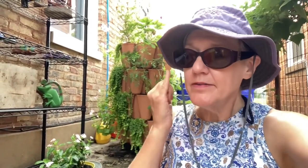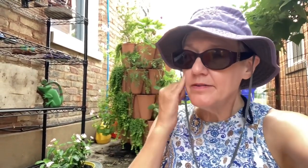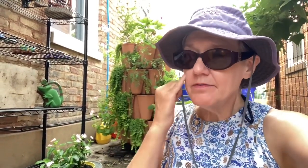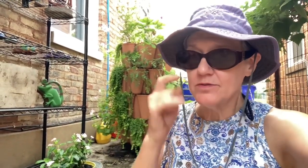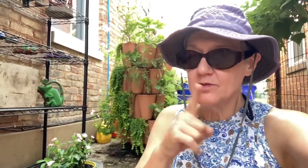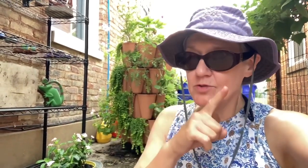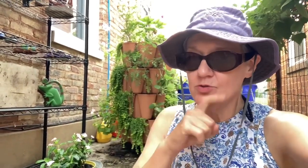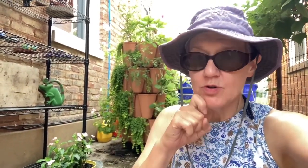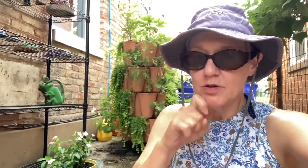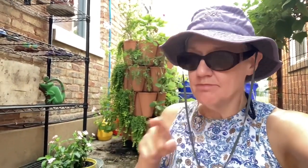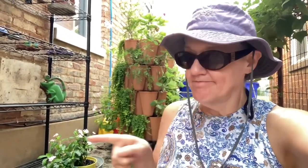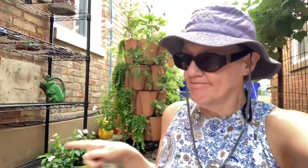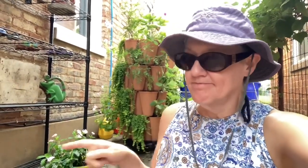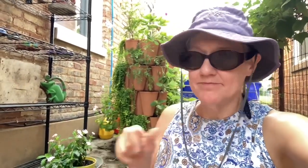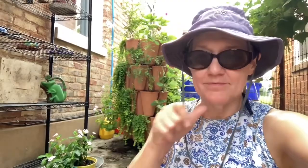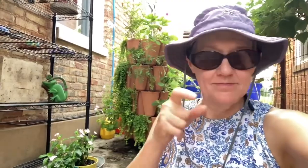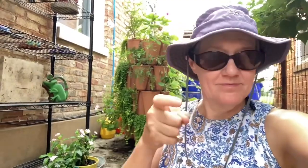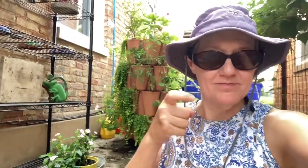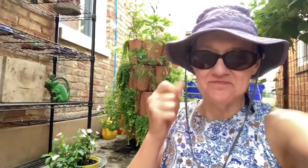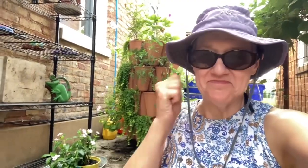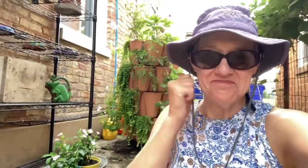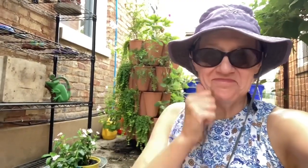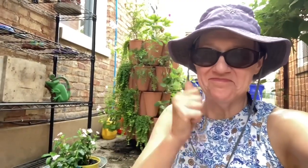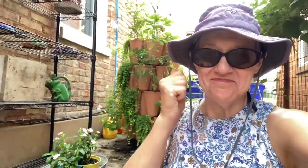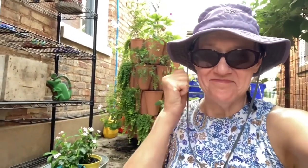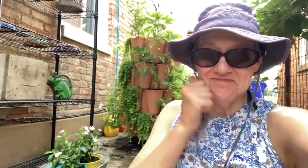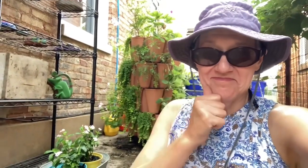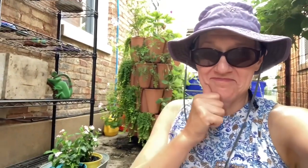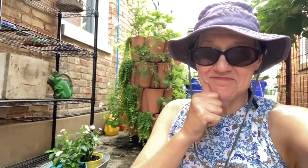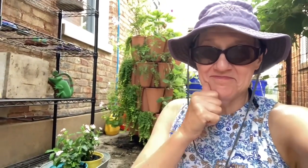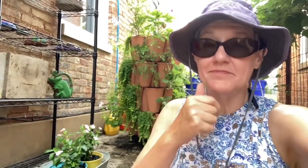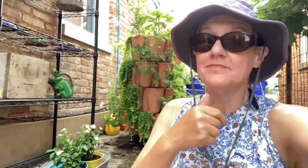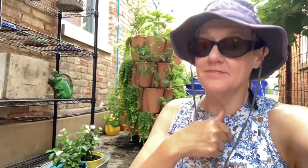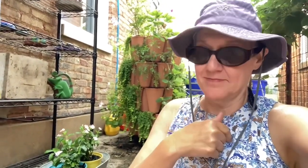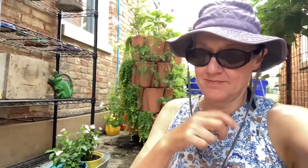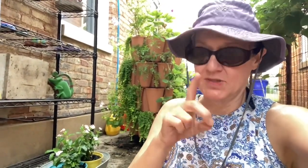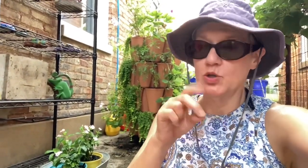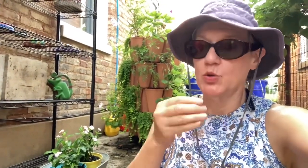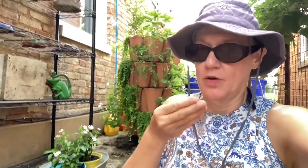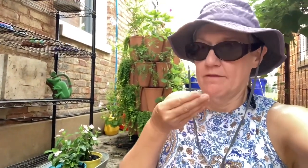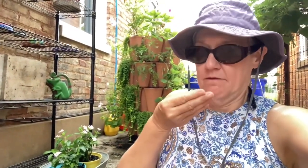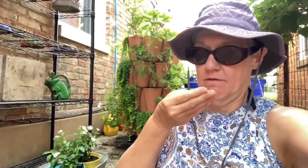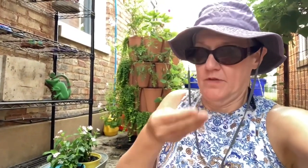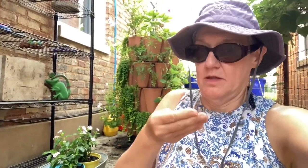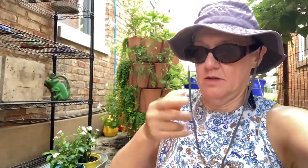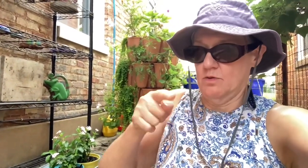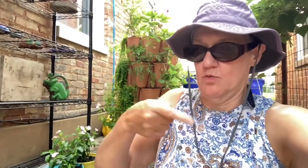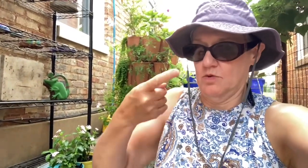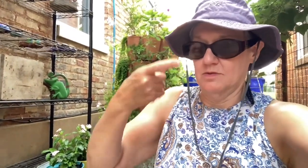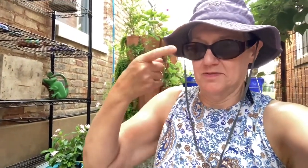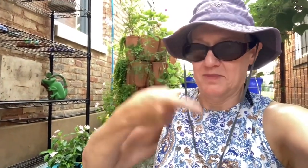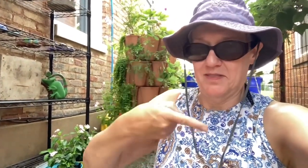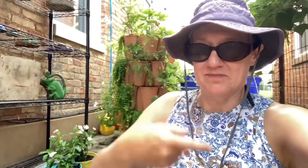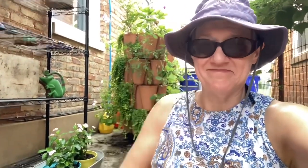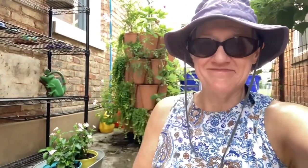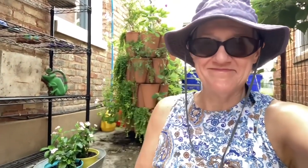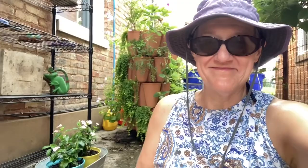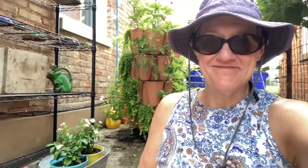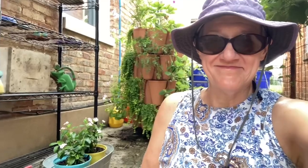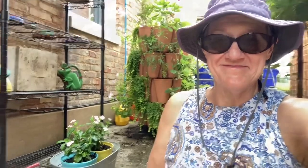Now I do water these if they dry out, but the ones in the plastic don't need watering every day. But I do feed them once a